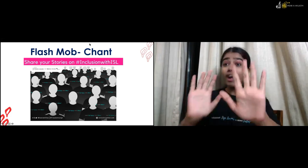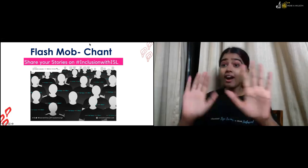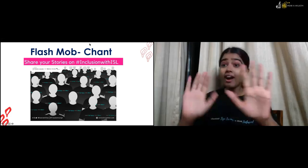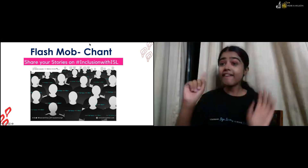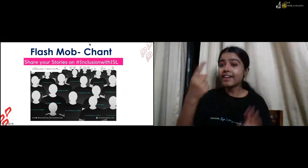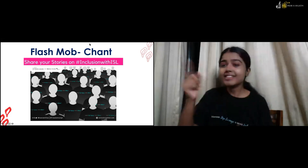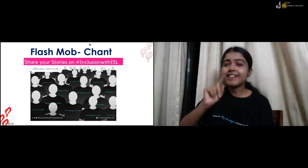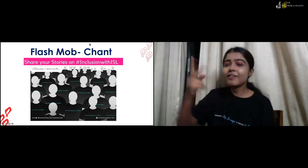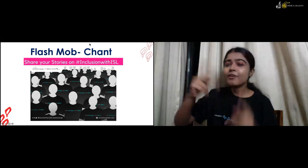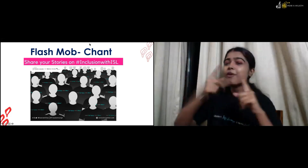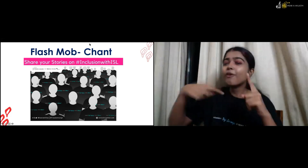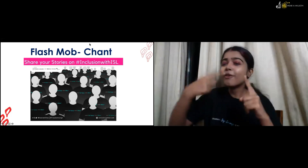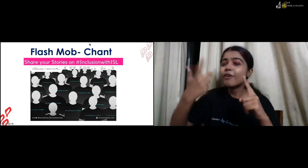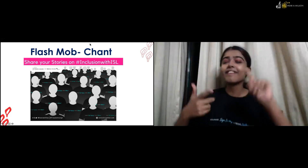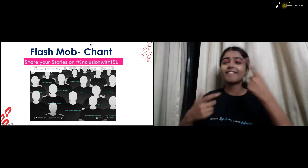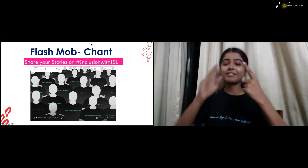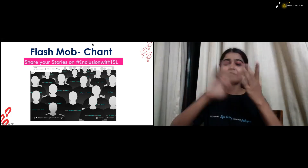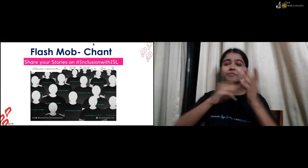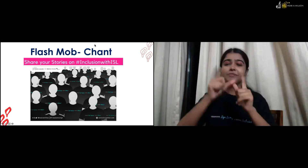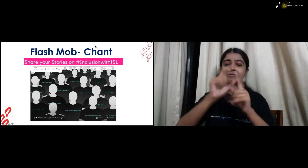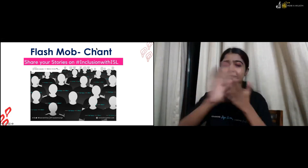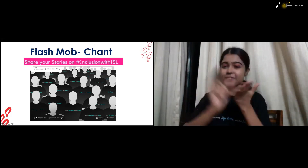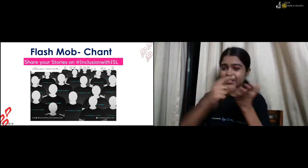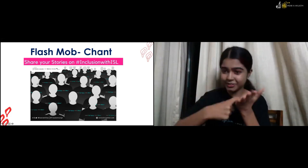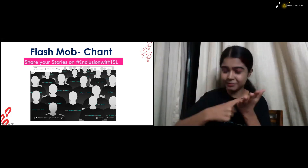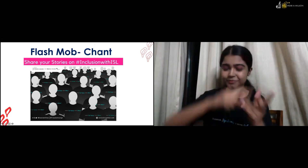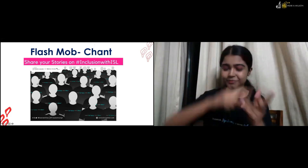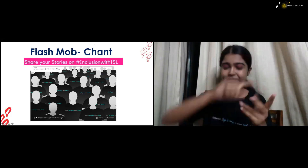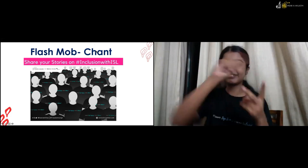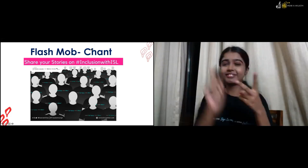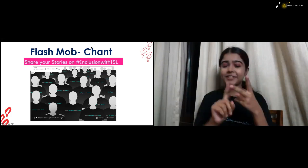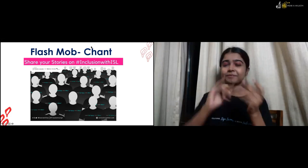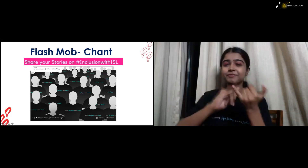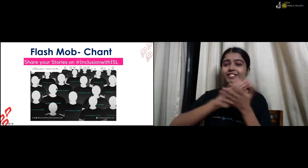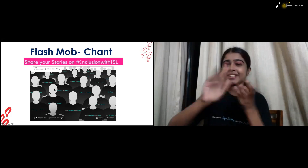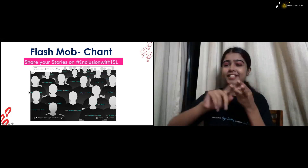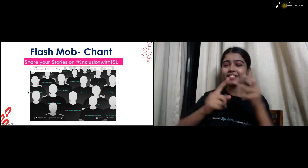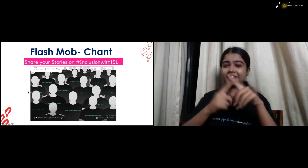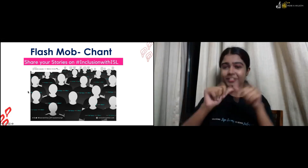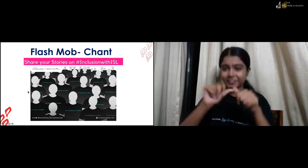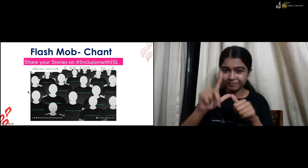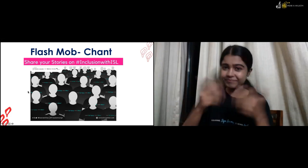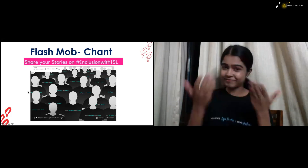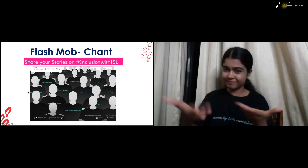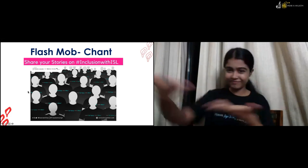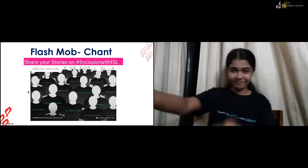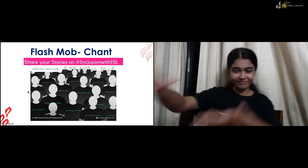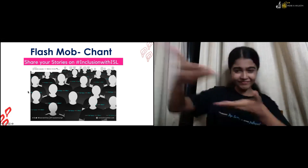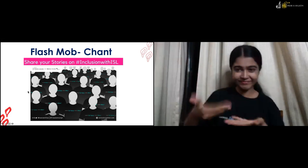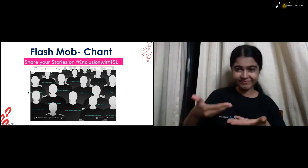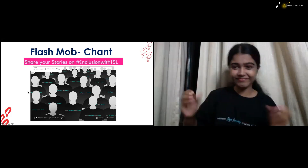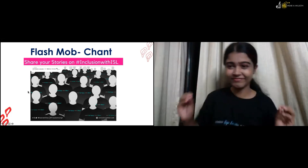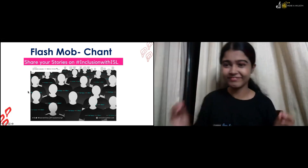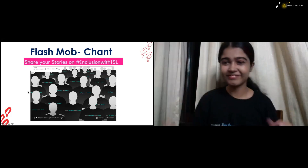I know that you would be interested to see that. So first one, we will have Madhur, and second one will